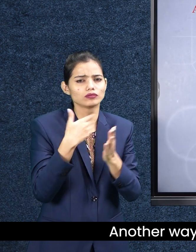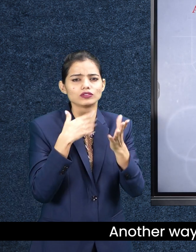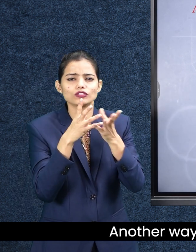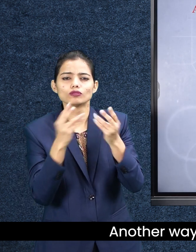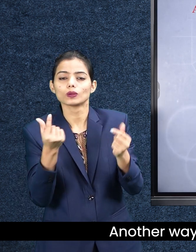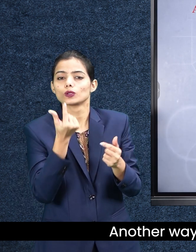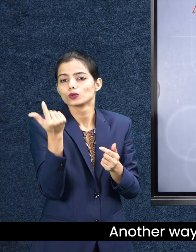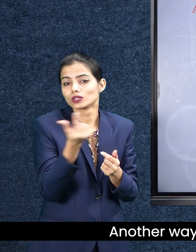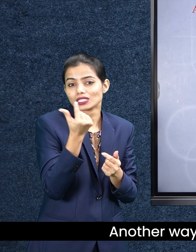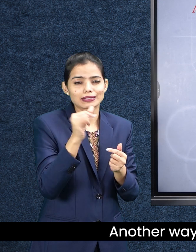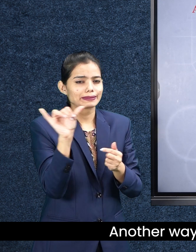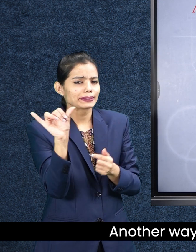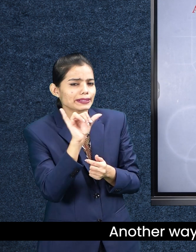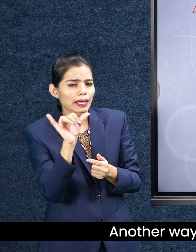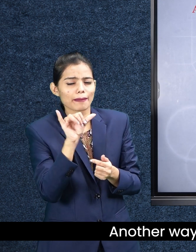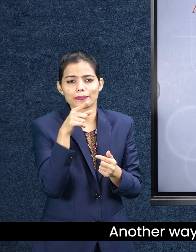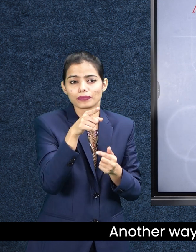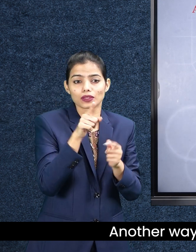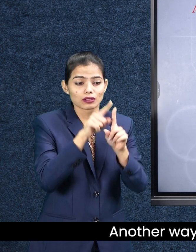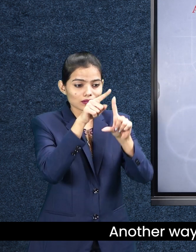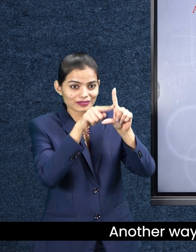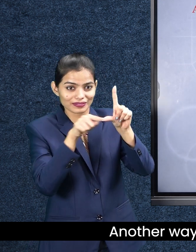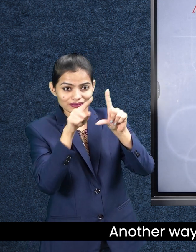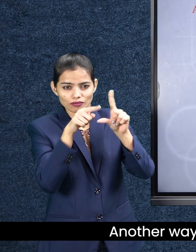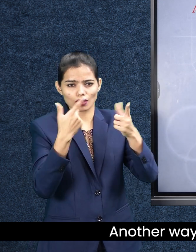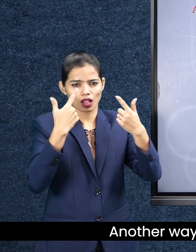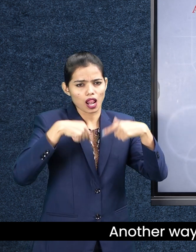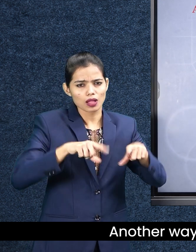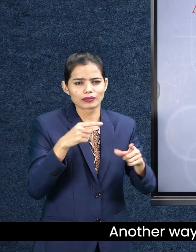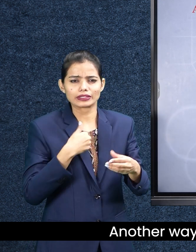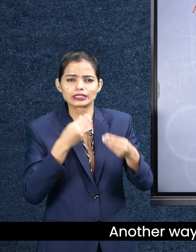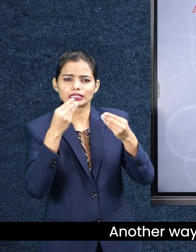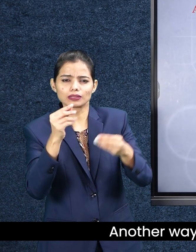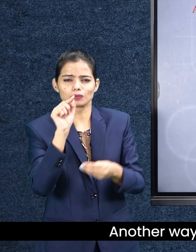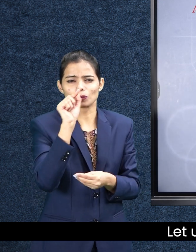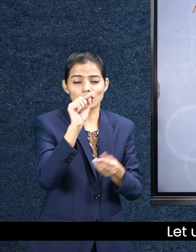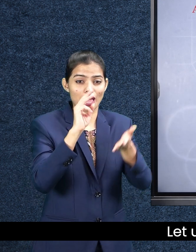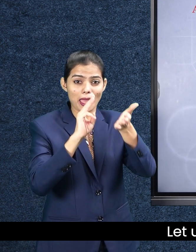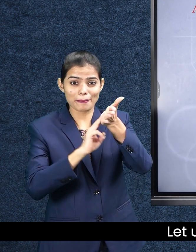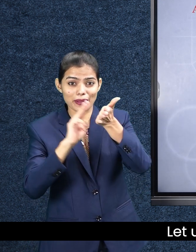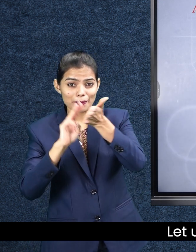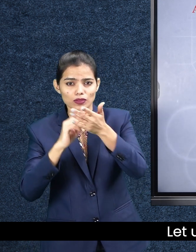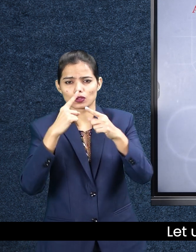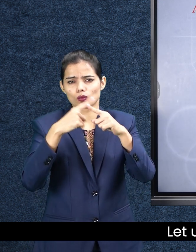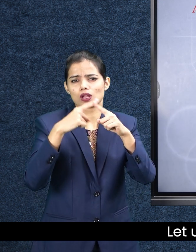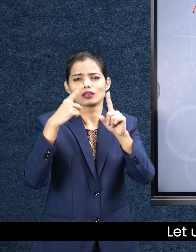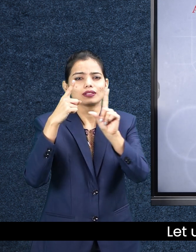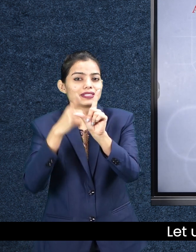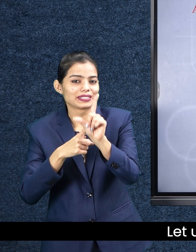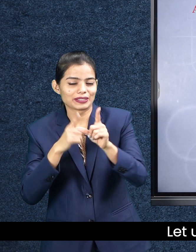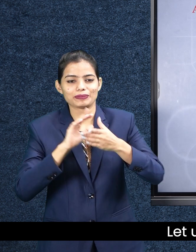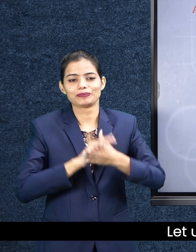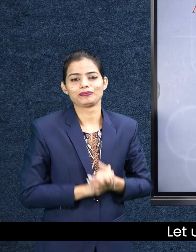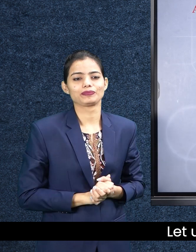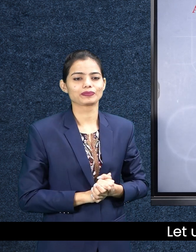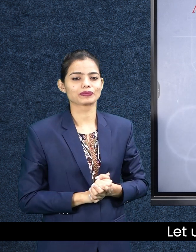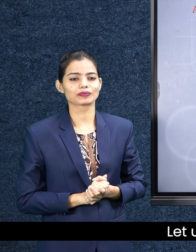Another way of solving using similarity property. Let us take the point M as M, x,